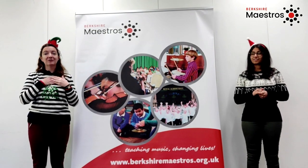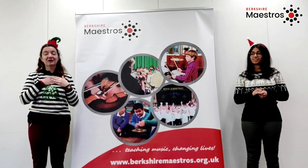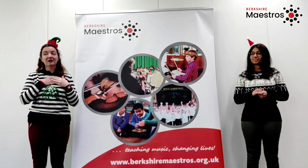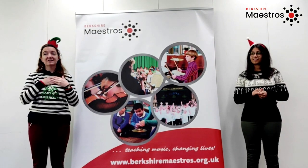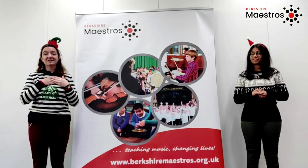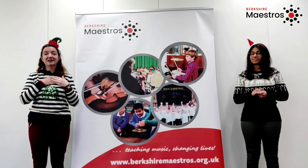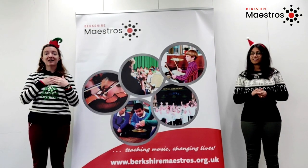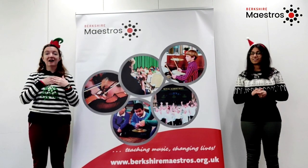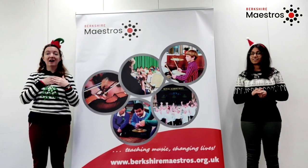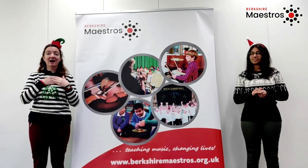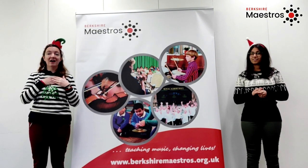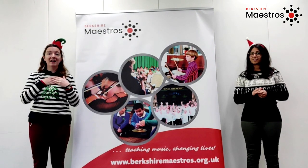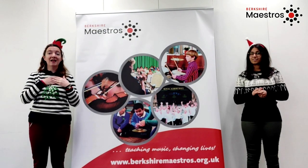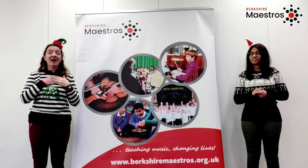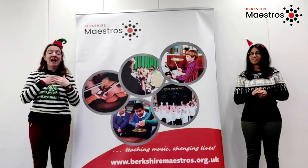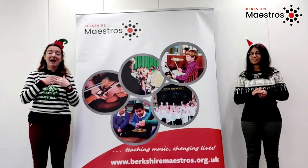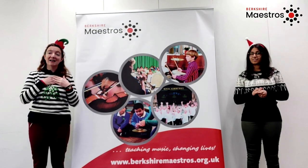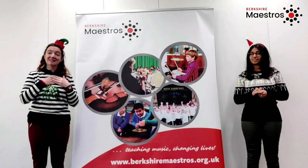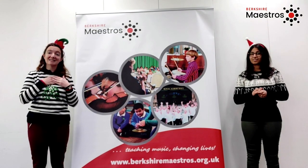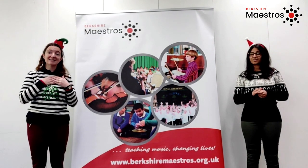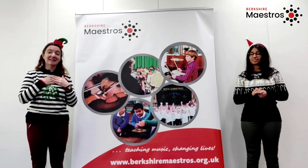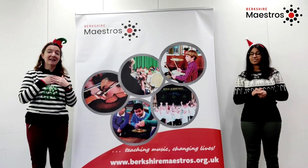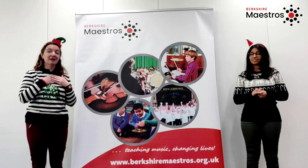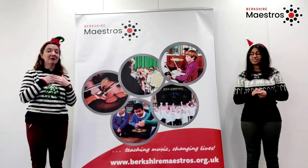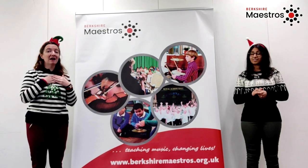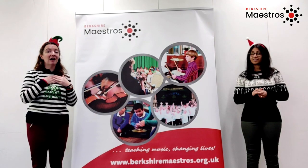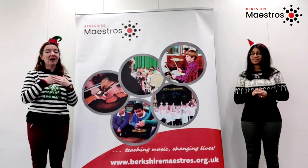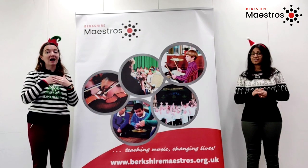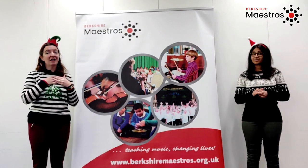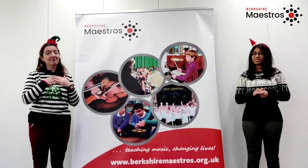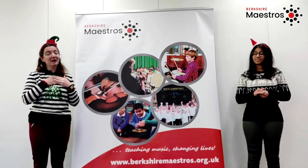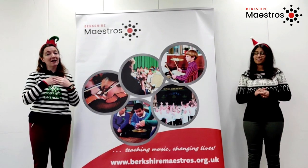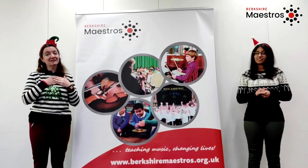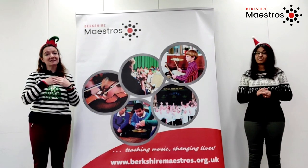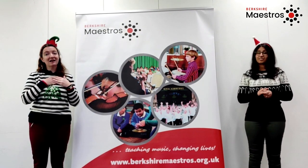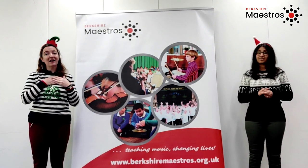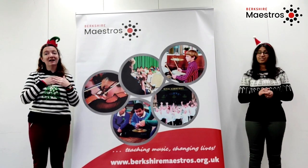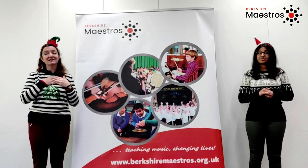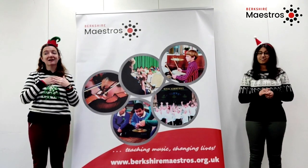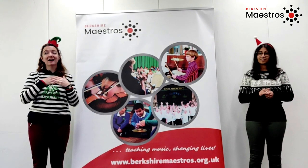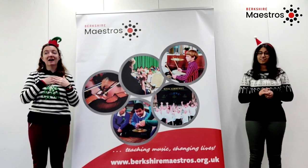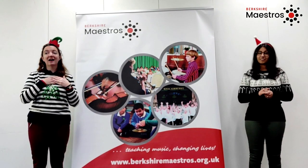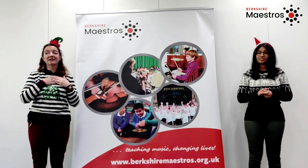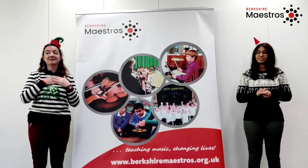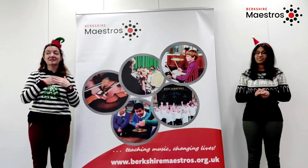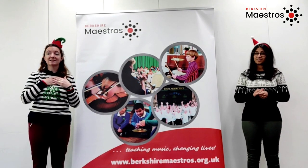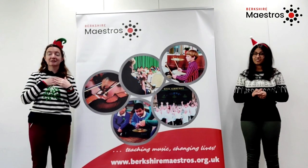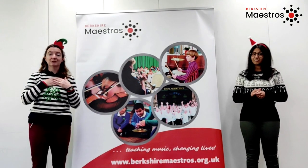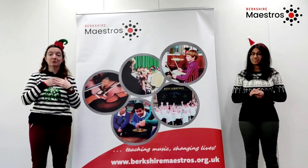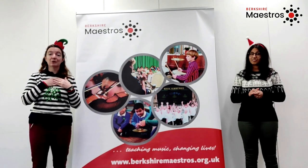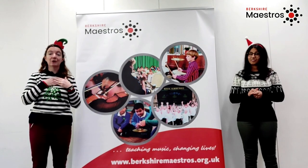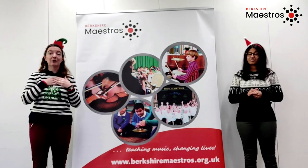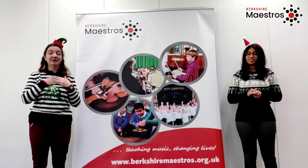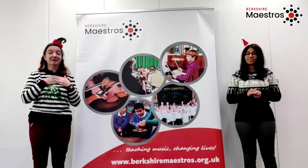the sky and stay by my side until